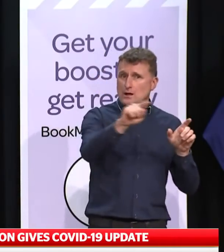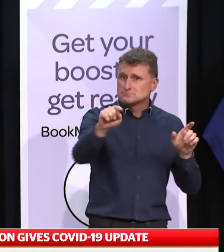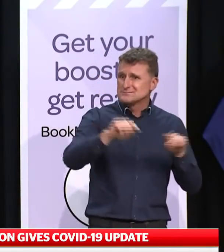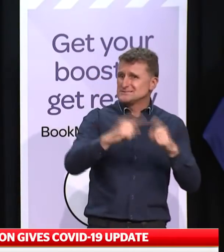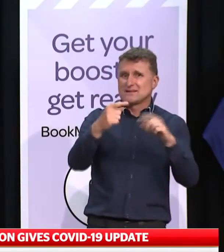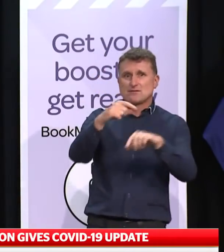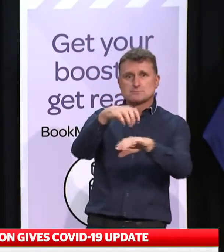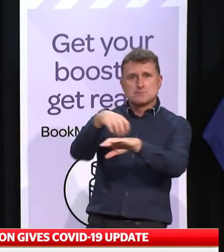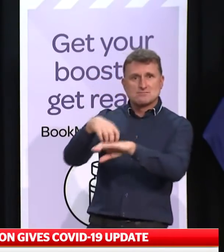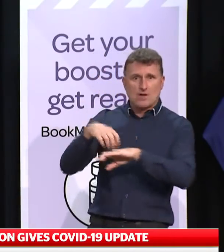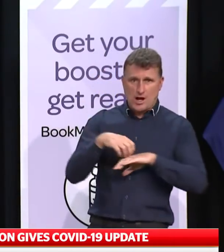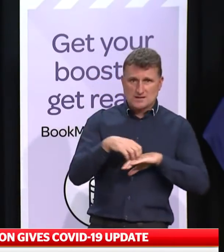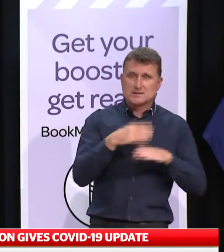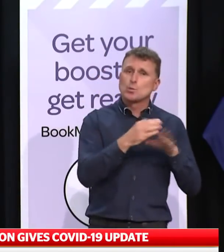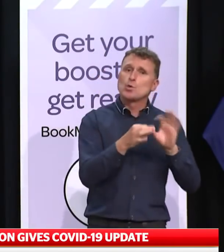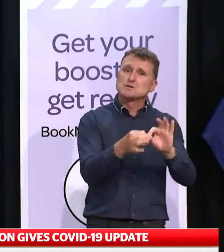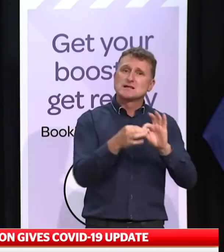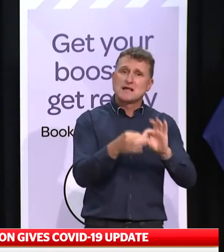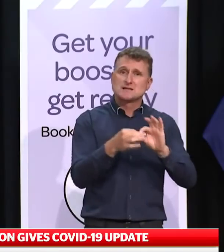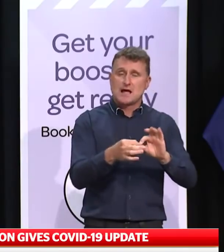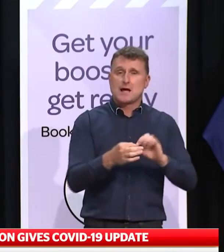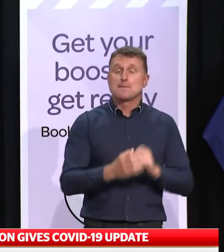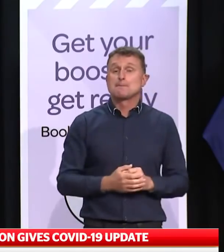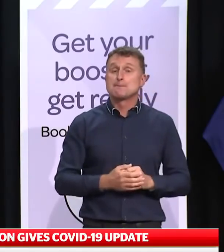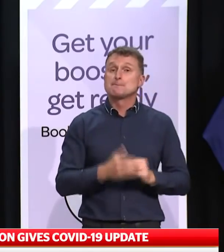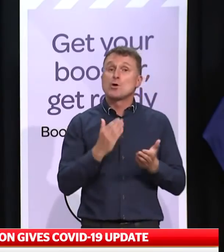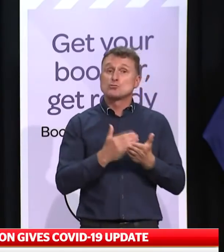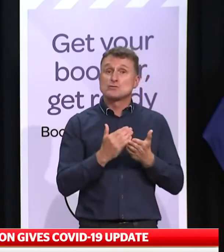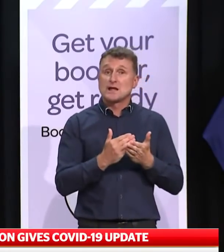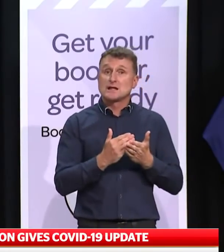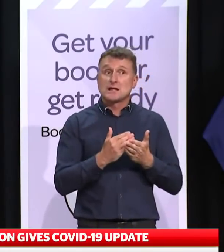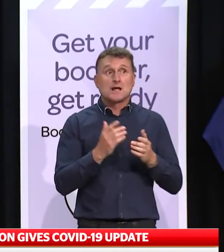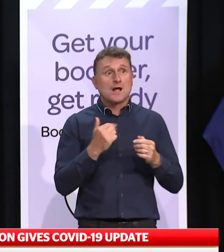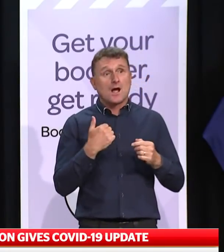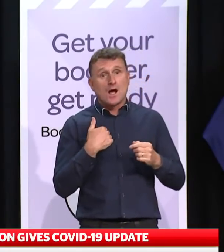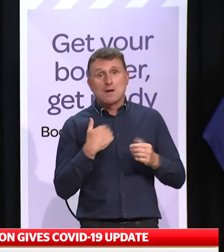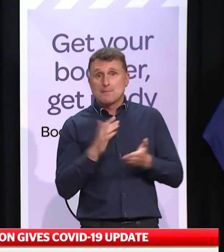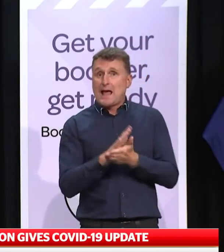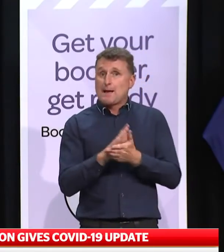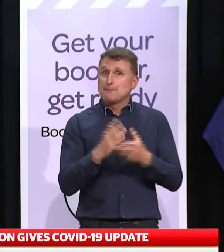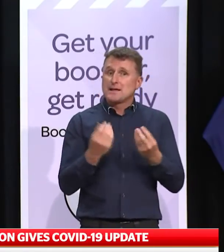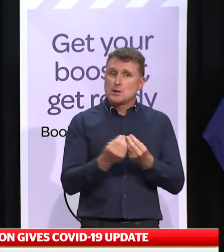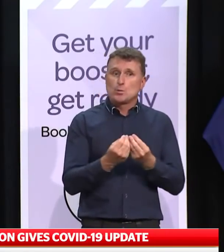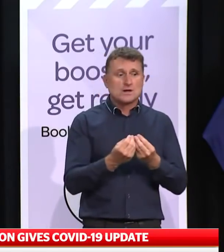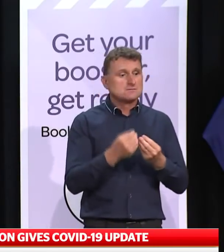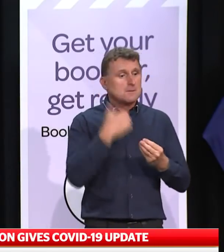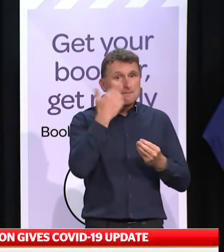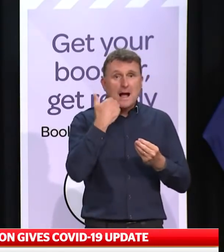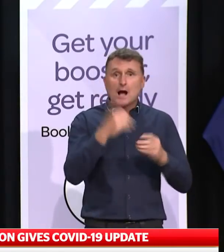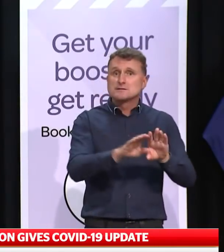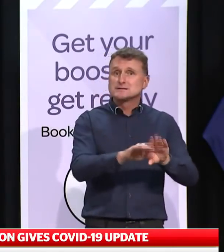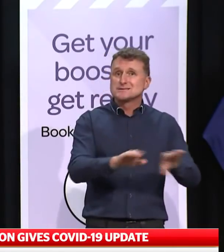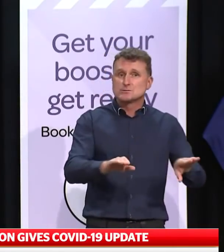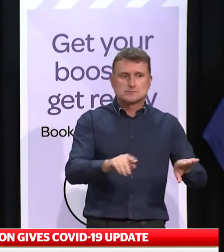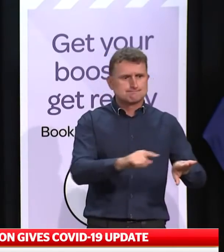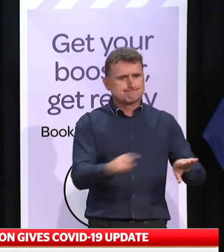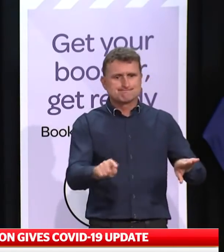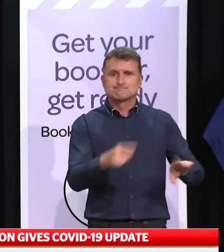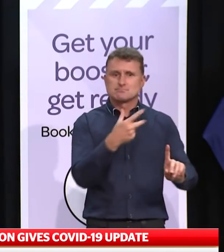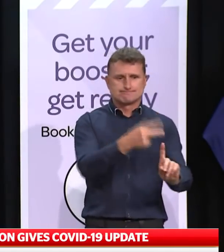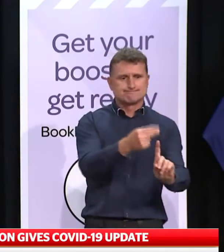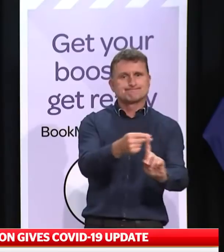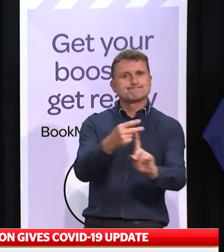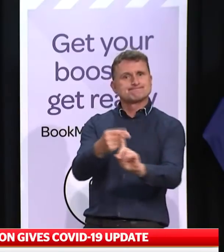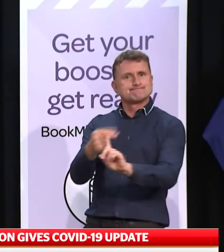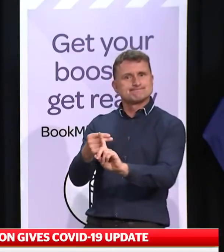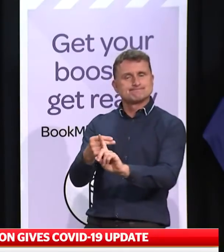I'm extremely proud about is the way in which the Tamariki Māori vaccination campaign has been a co-design process, and